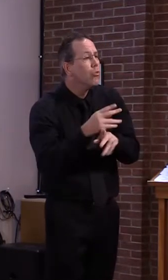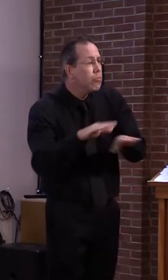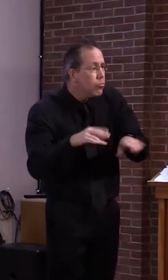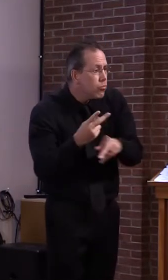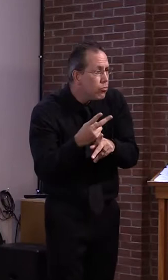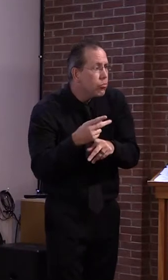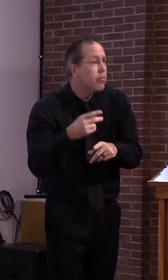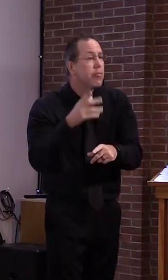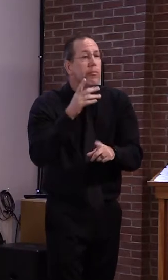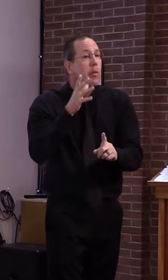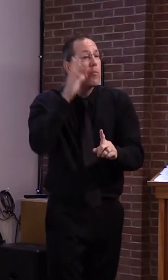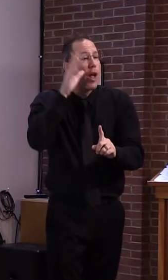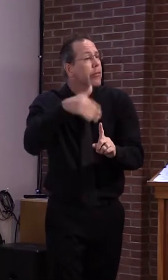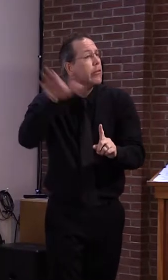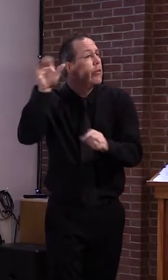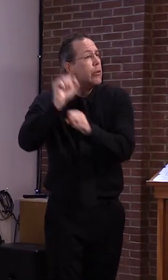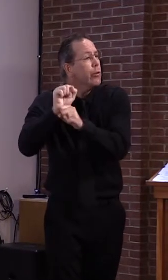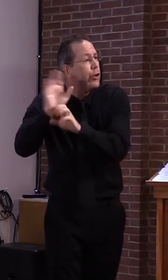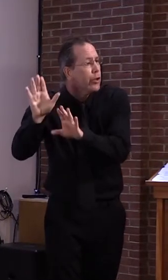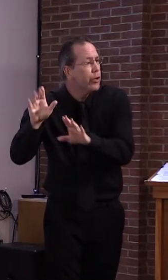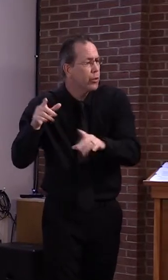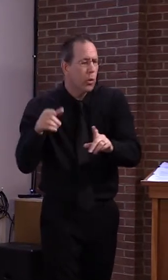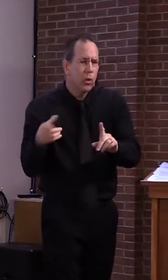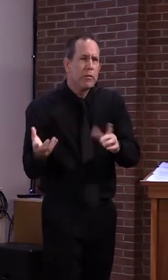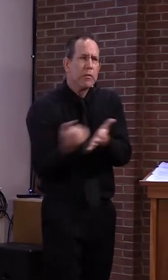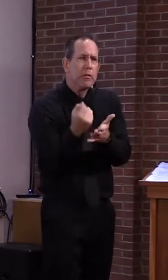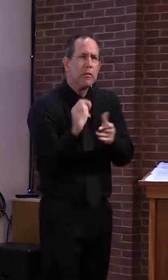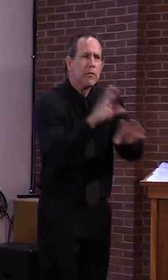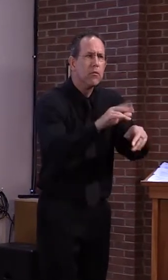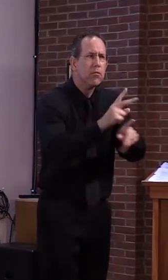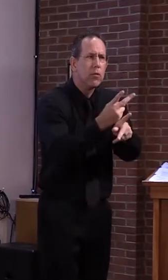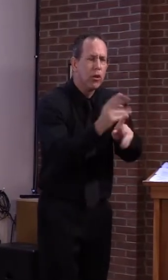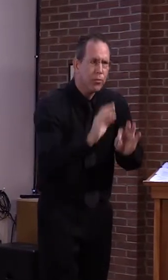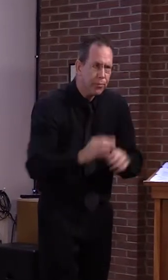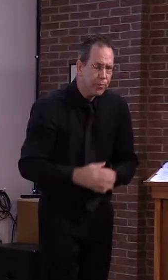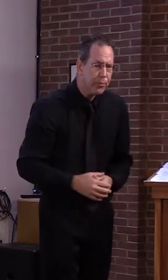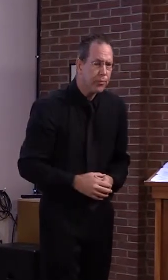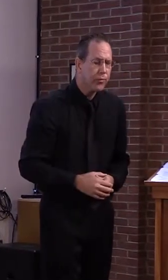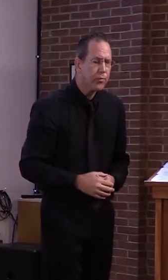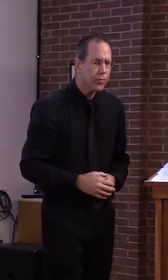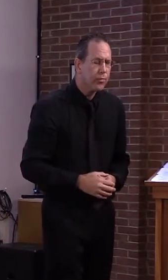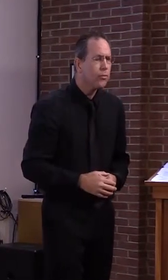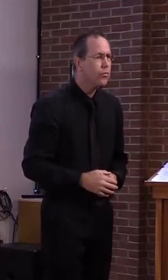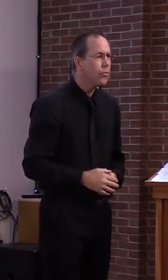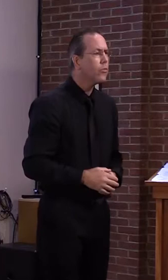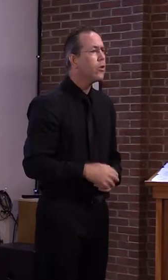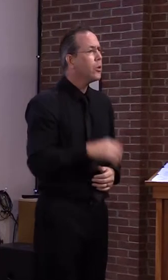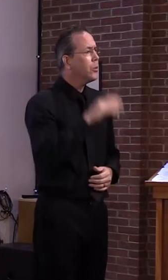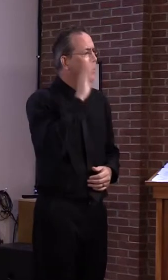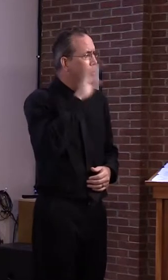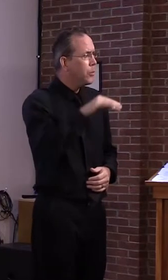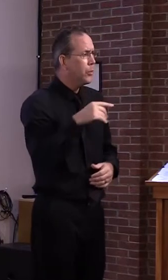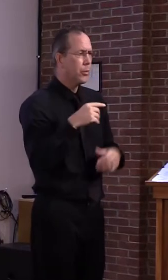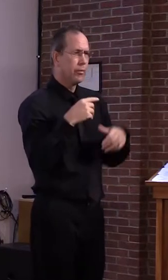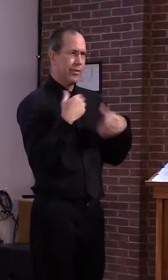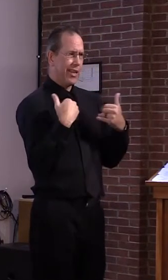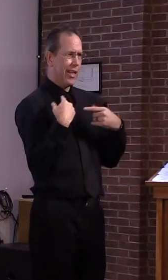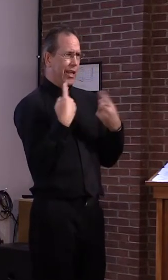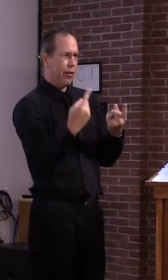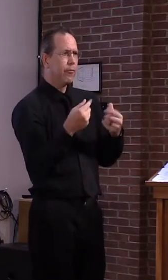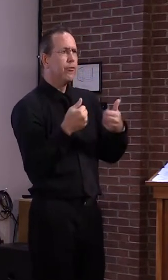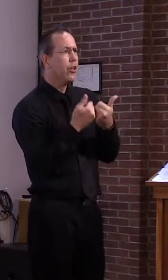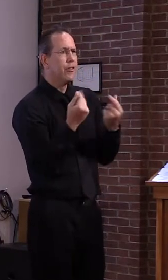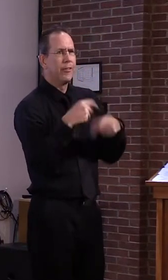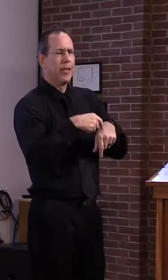during this time. As we all know all too well, these are challenging times that